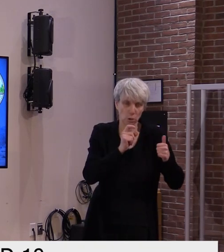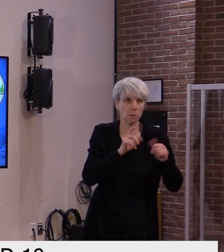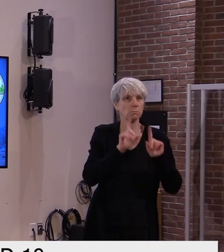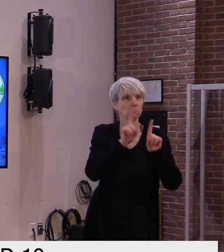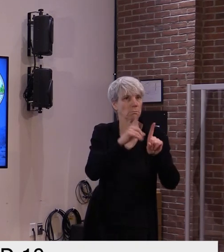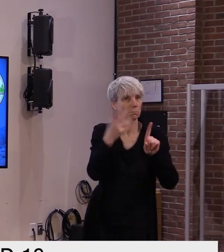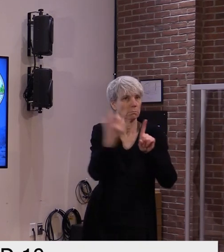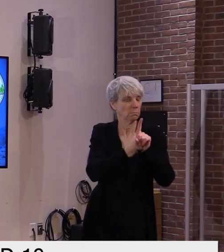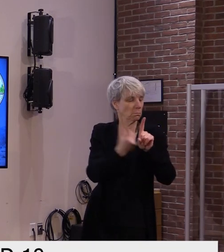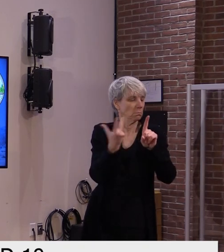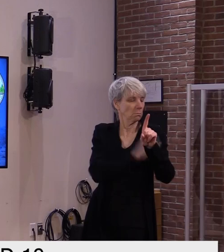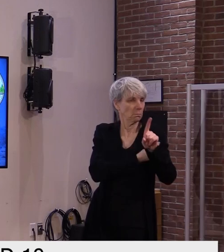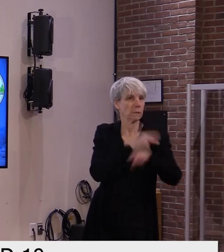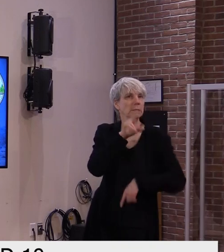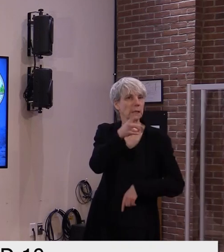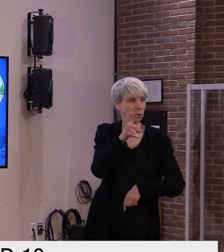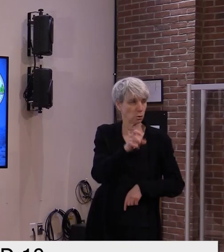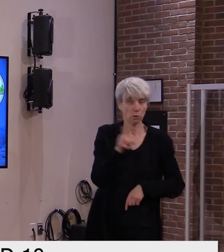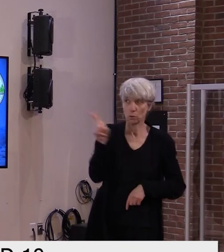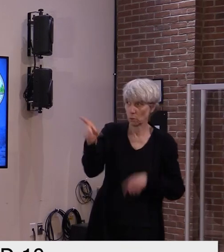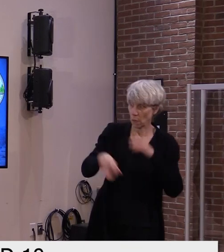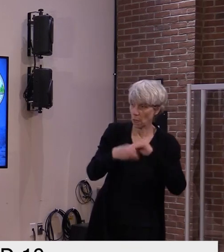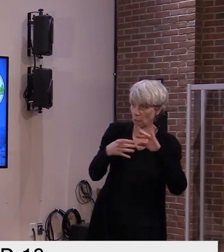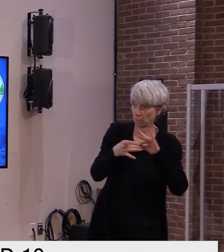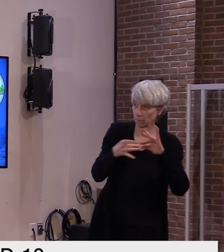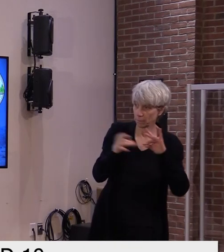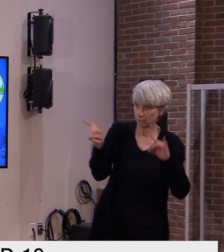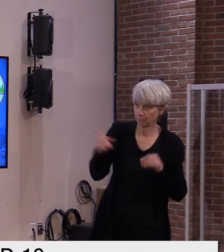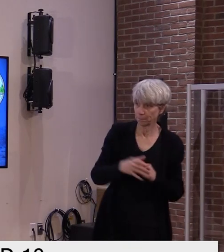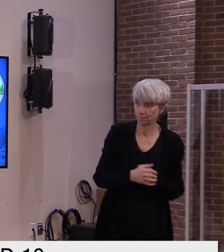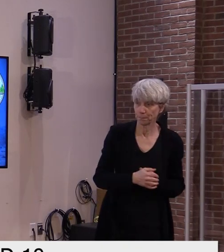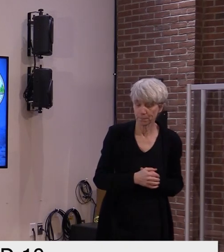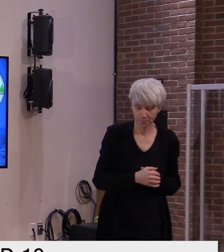So, Dr. Levine, anything more?